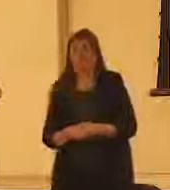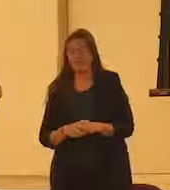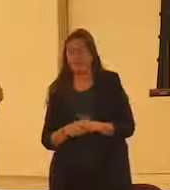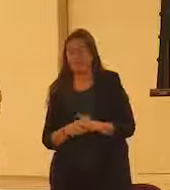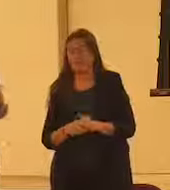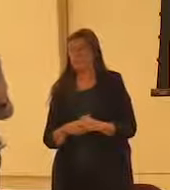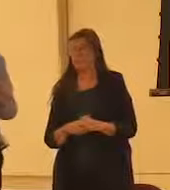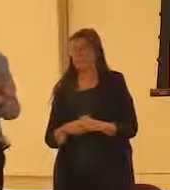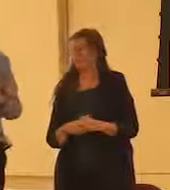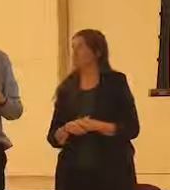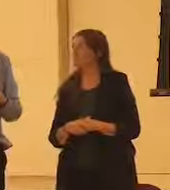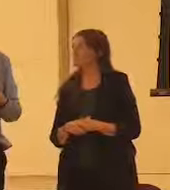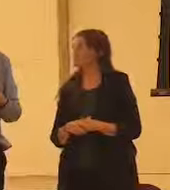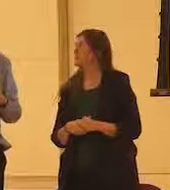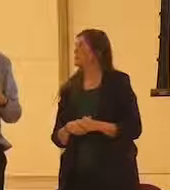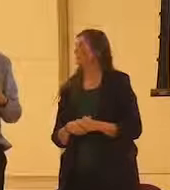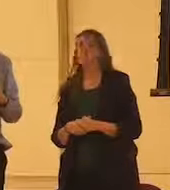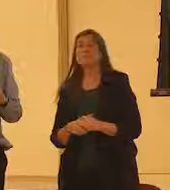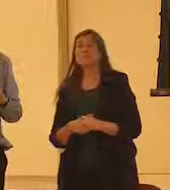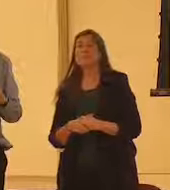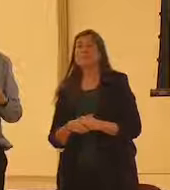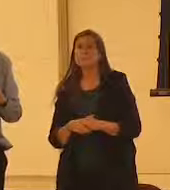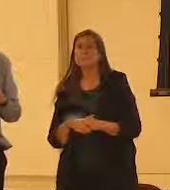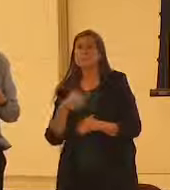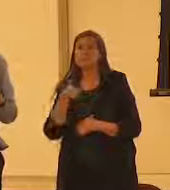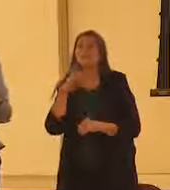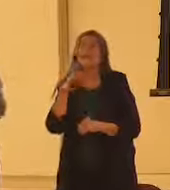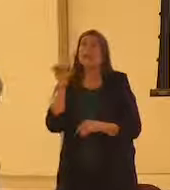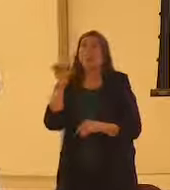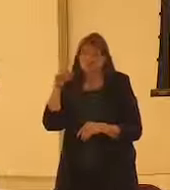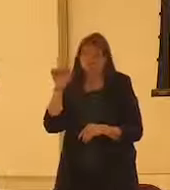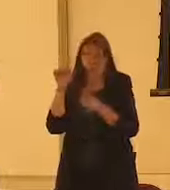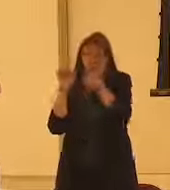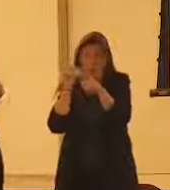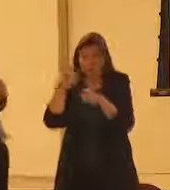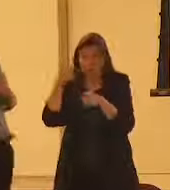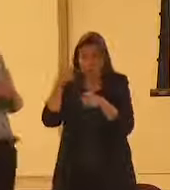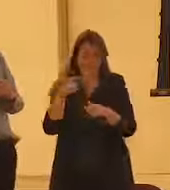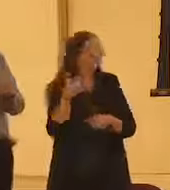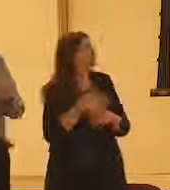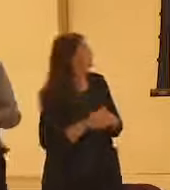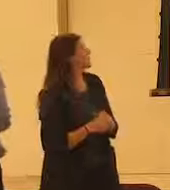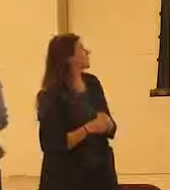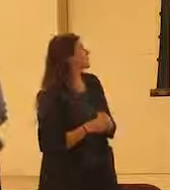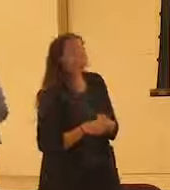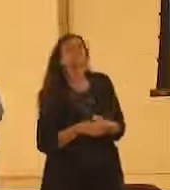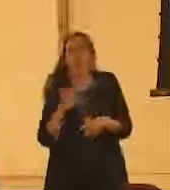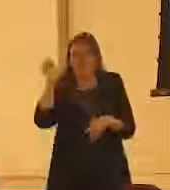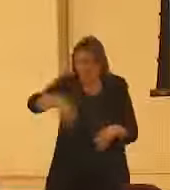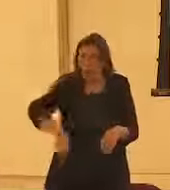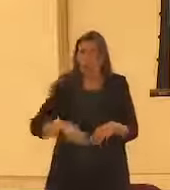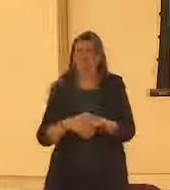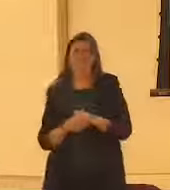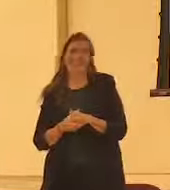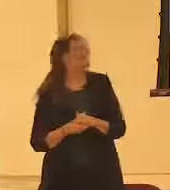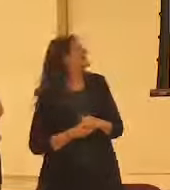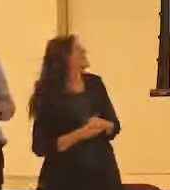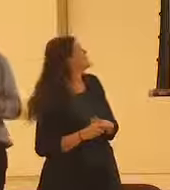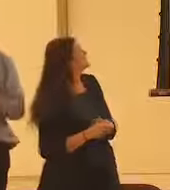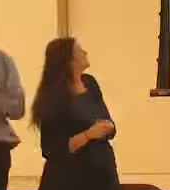stage. So if I nod, we'll do clicking. Go! So,